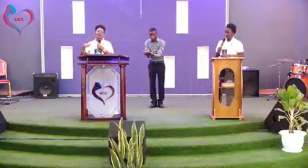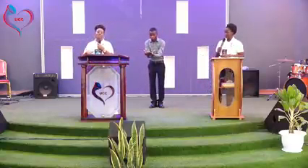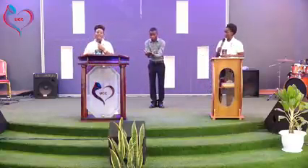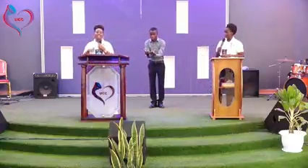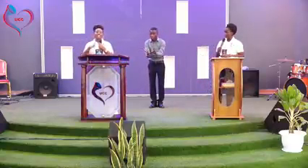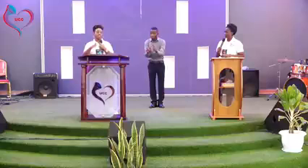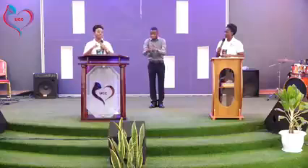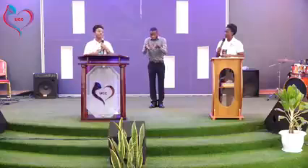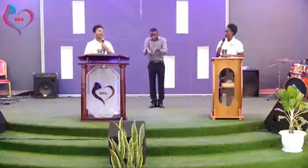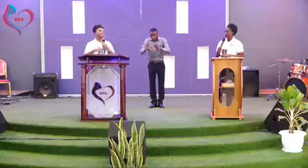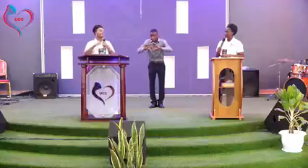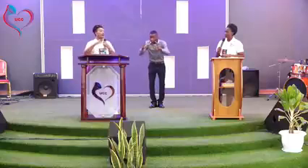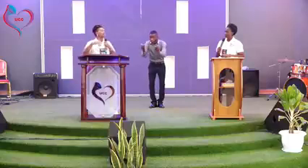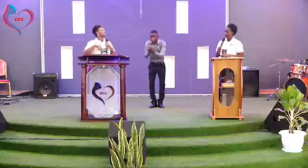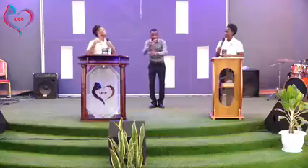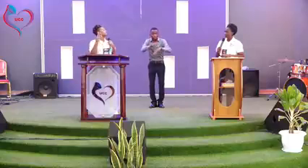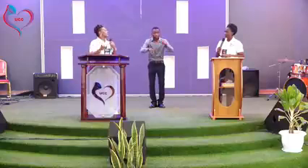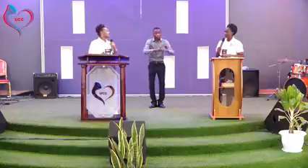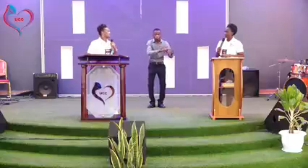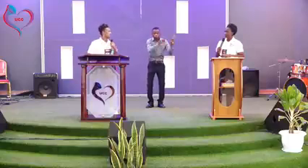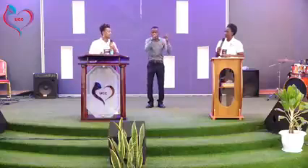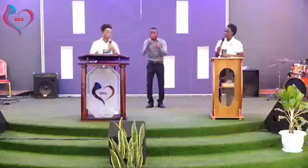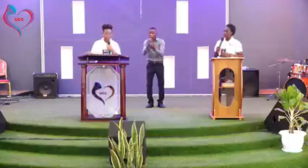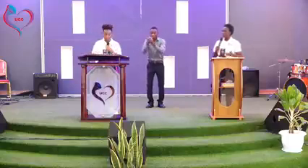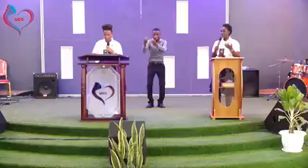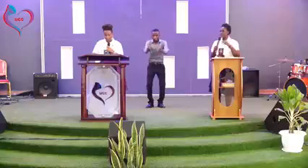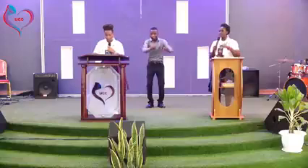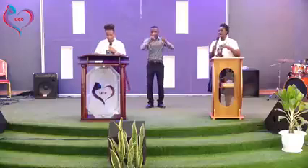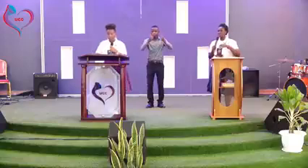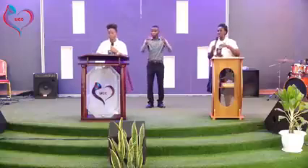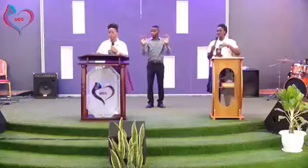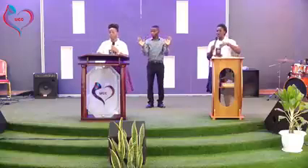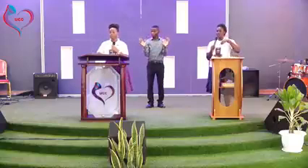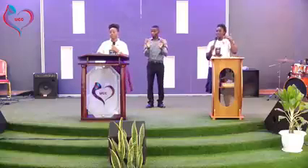Even here on earth, he did not come as his majesty.